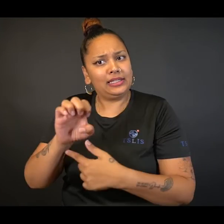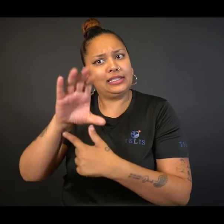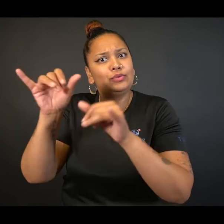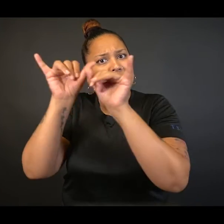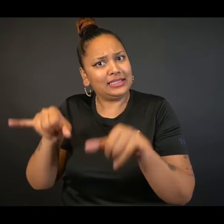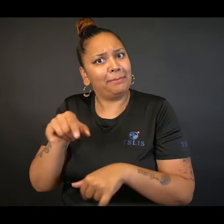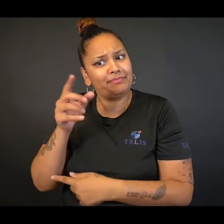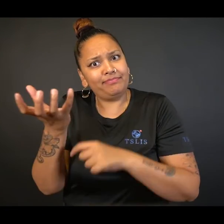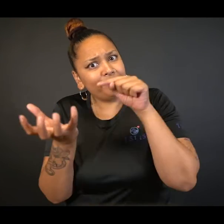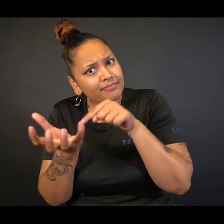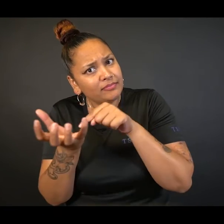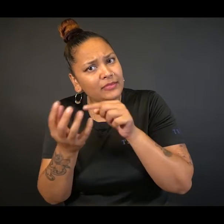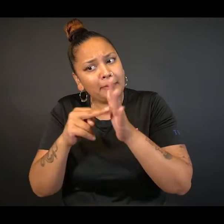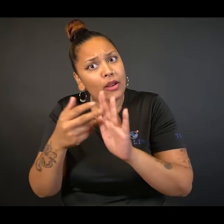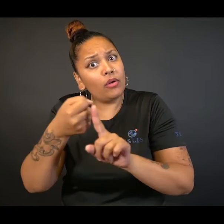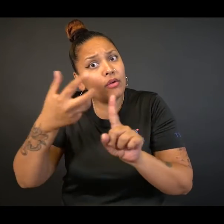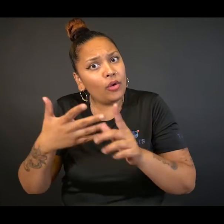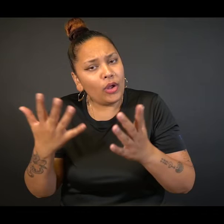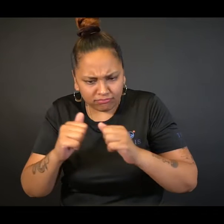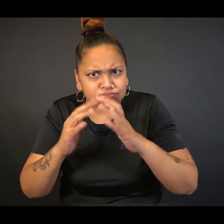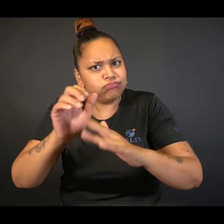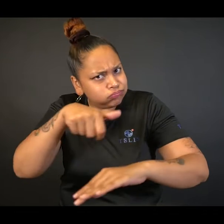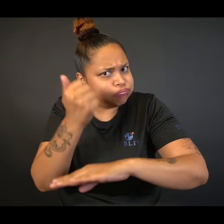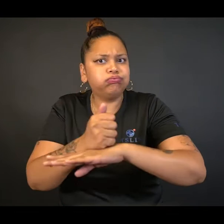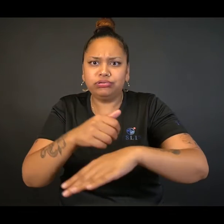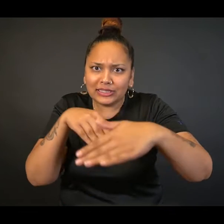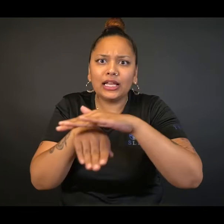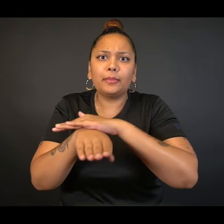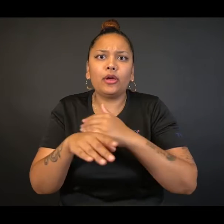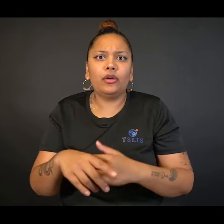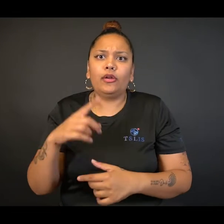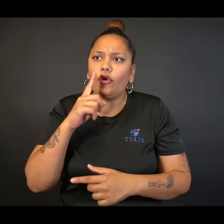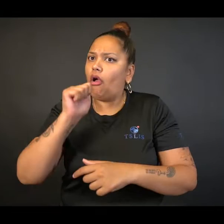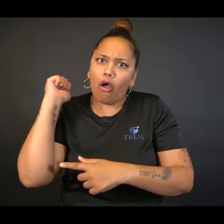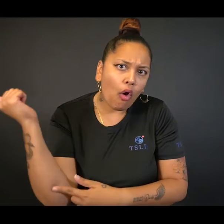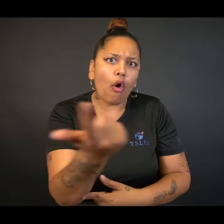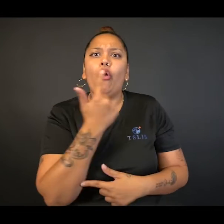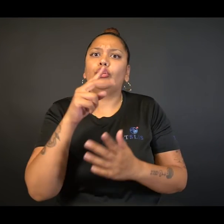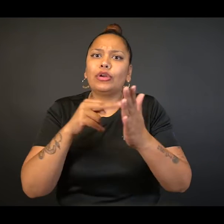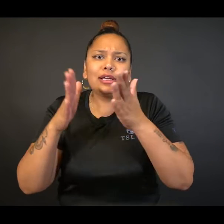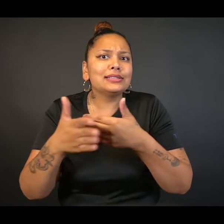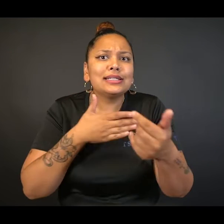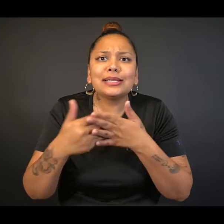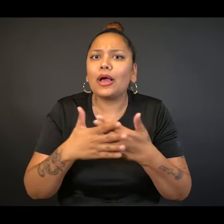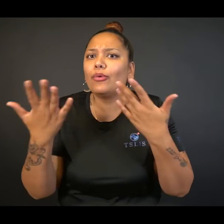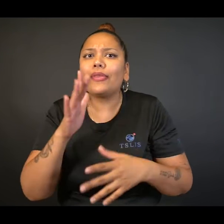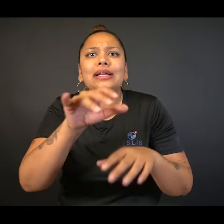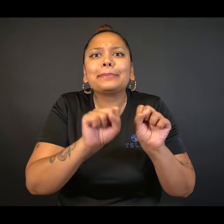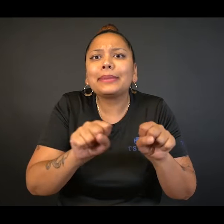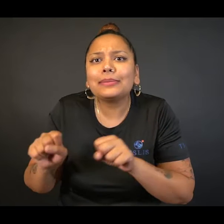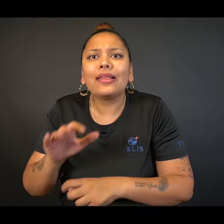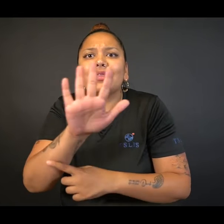That would enable all readers, regardless of ability, to choose the technology and personalized settings that